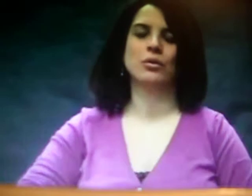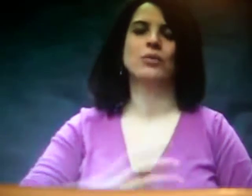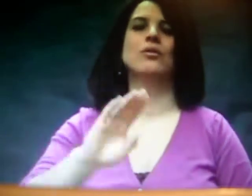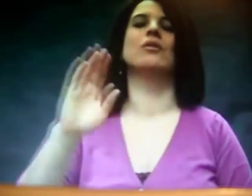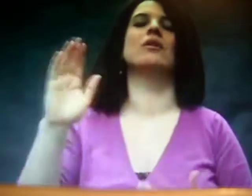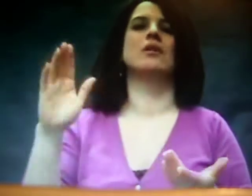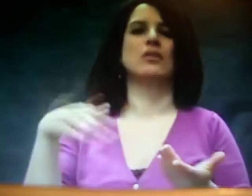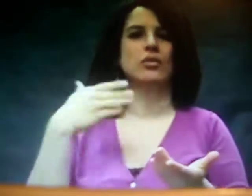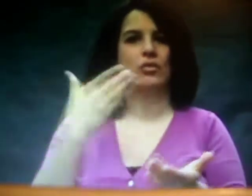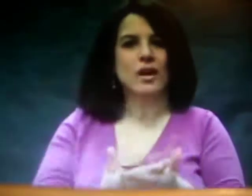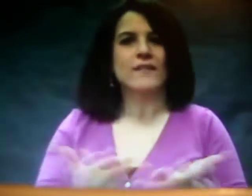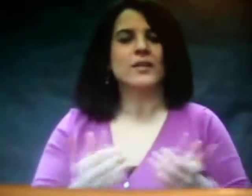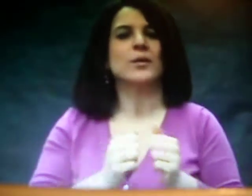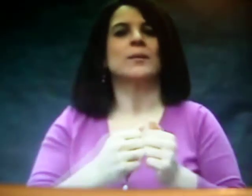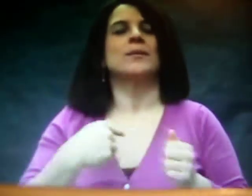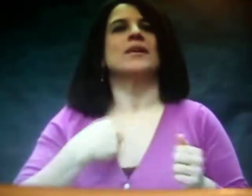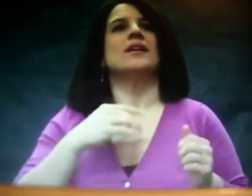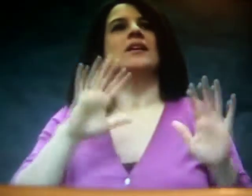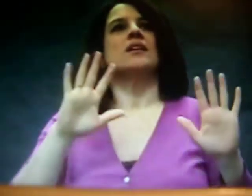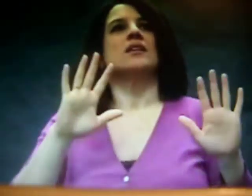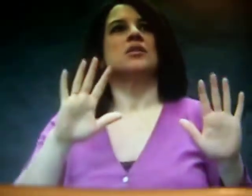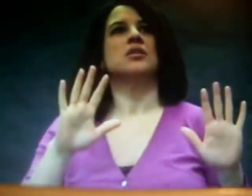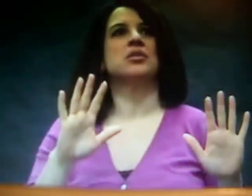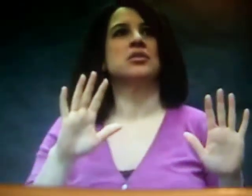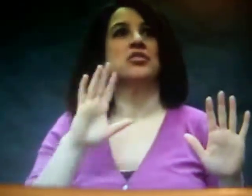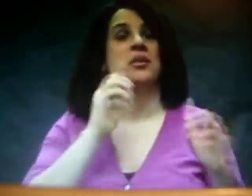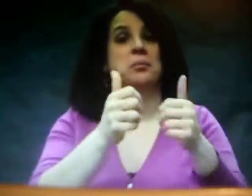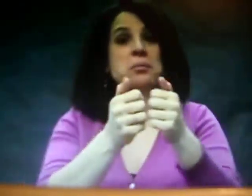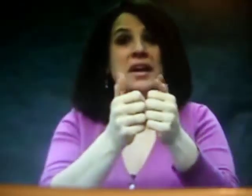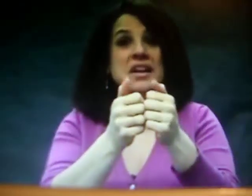back immediately. So I was relieved.